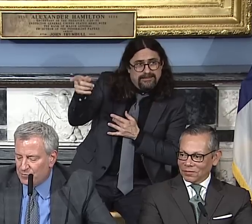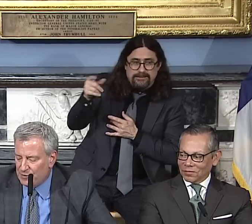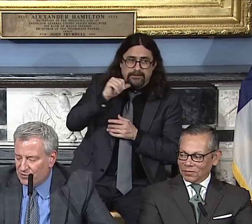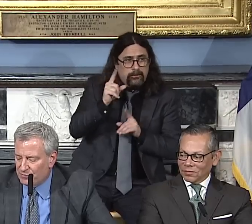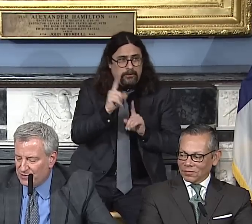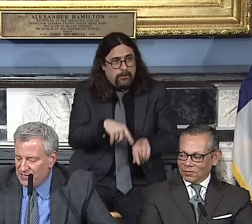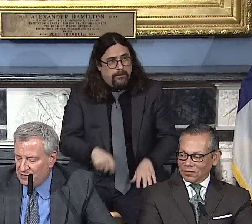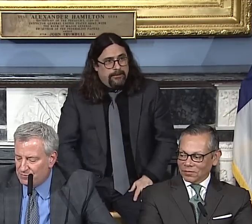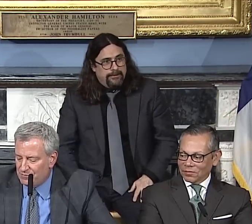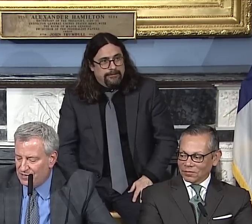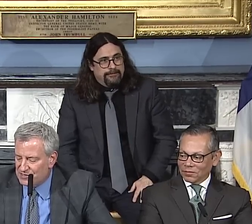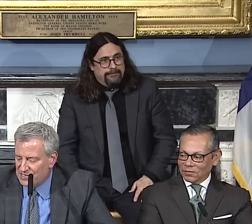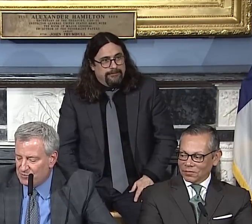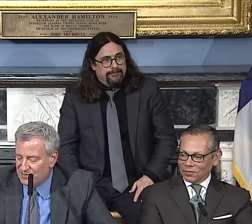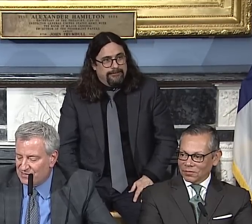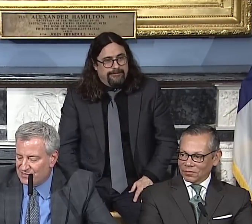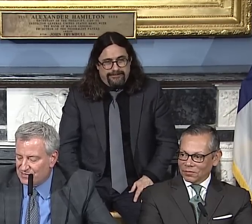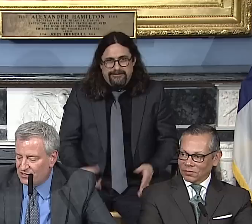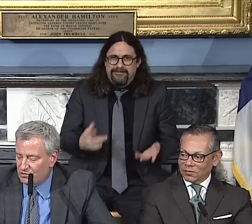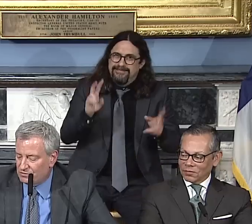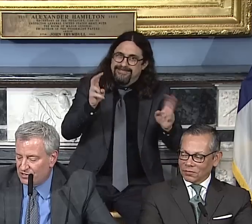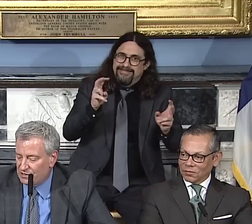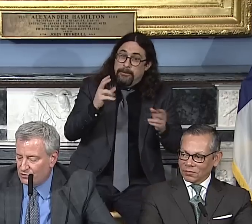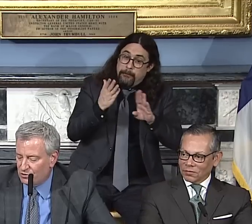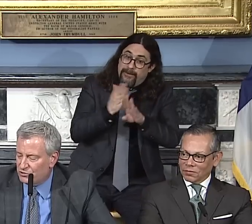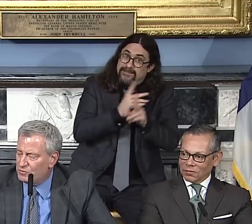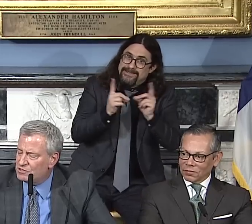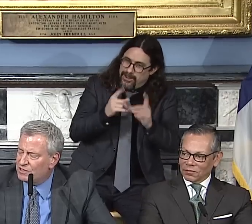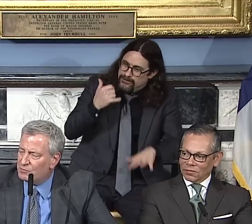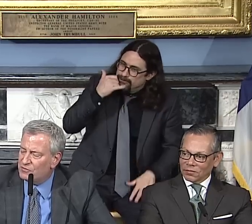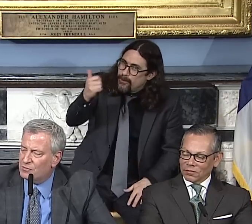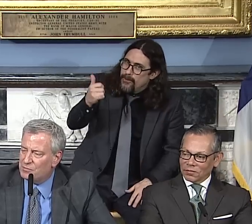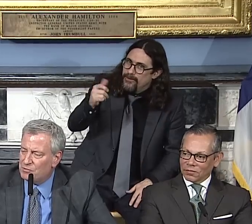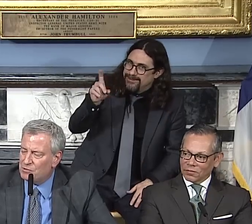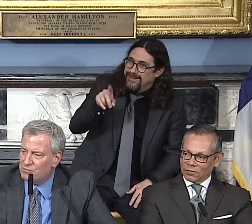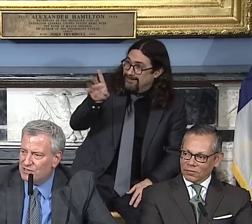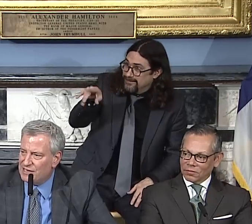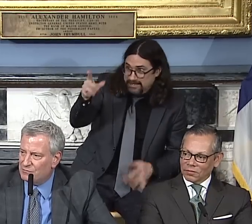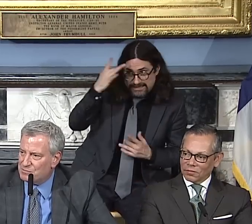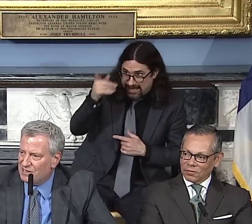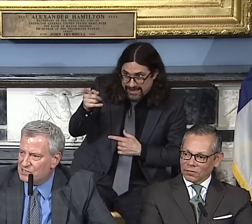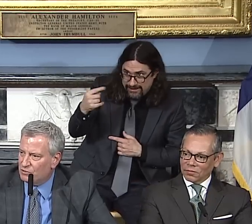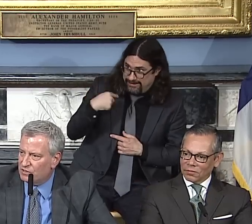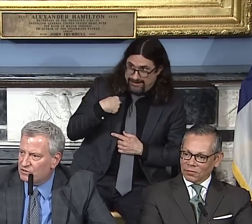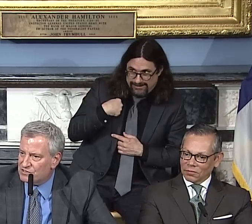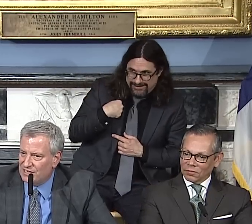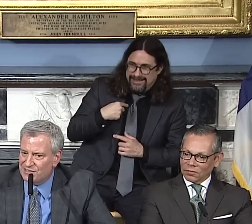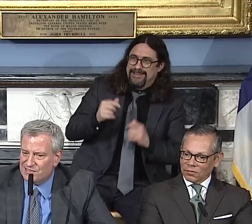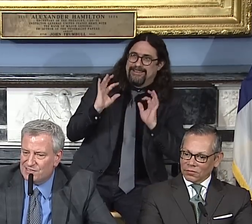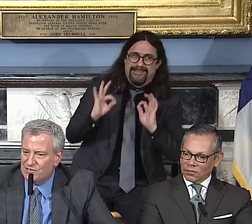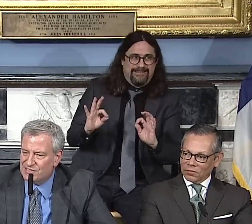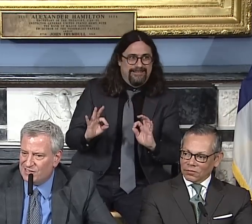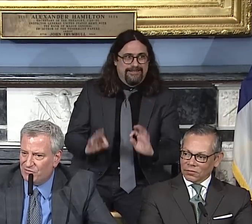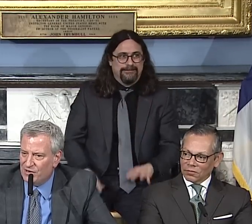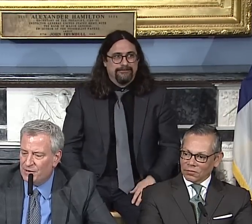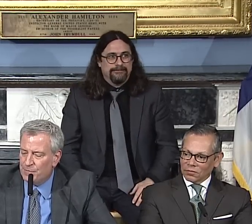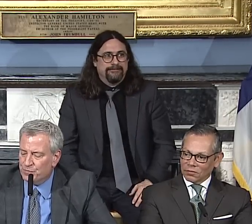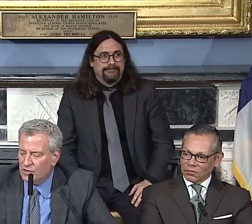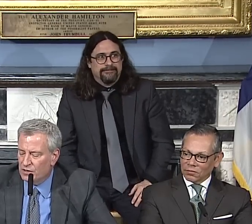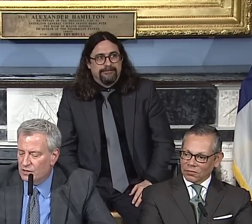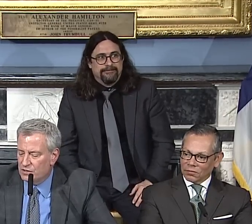I think people are being, in the scheme of things, you know, we're all humans, we're not perfect, but people are being pretty damn responsible. They understand this is serious